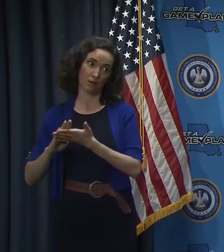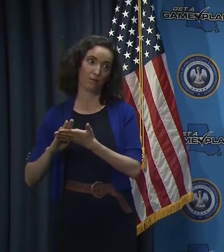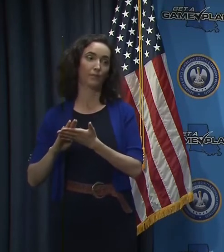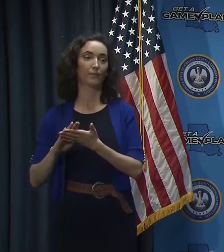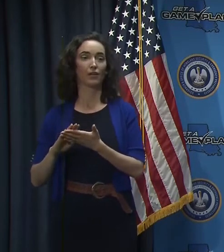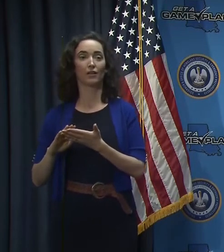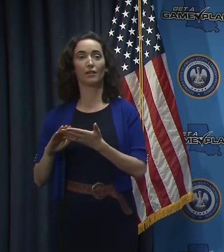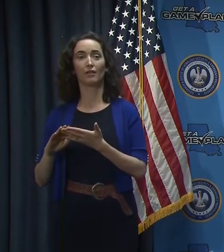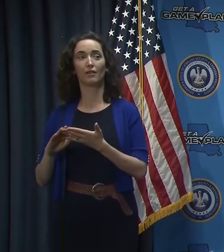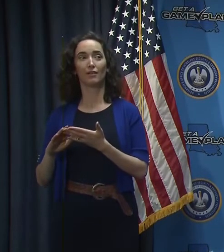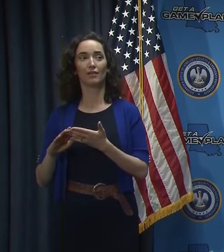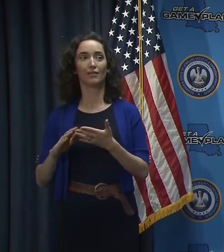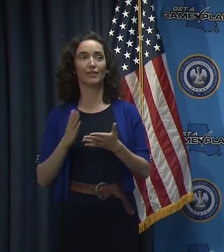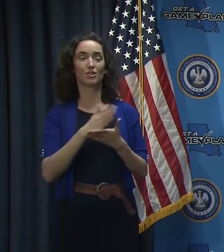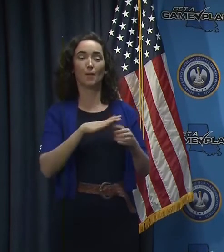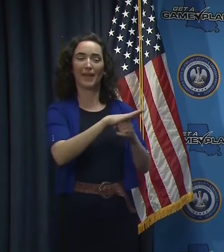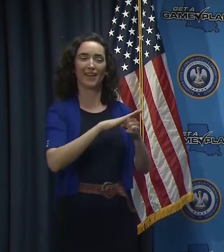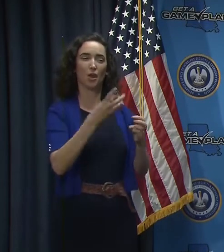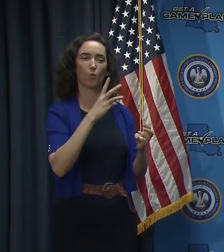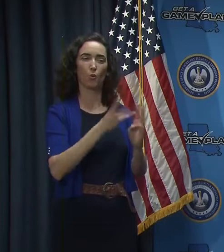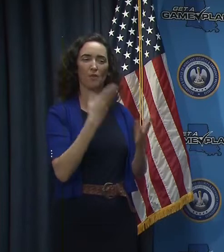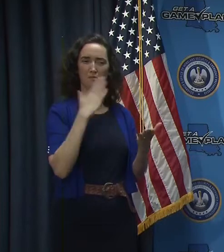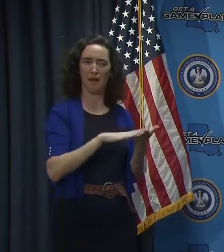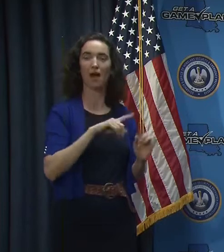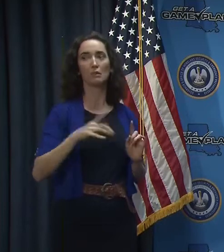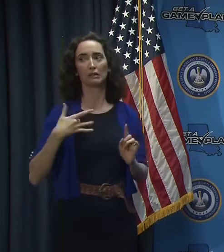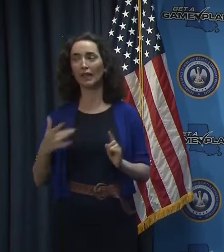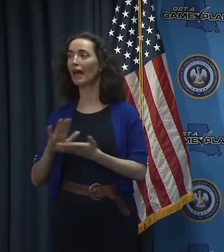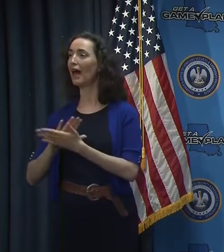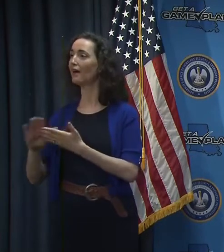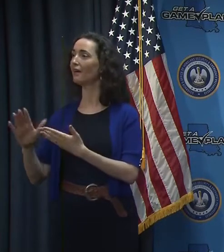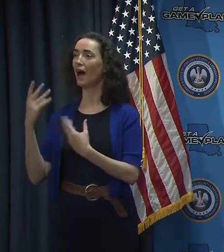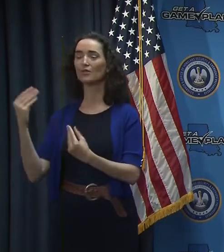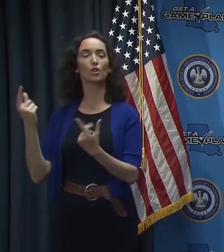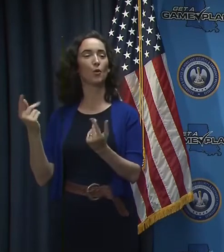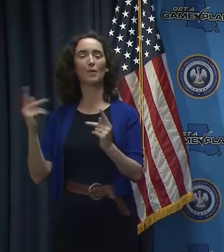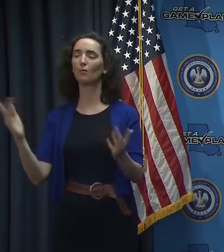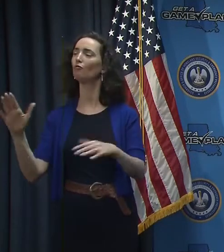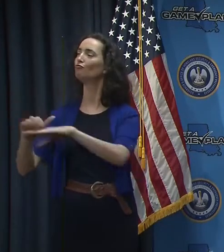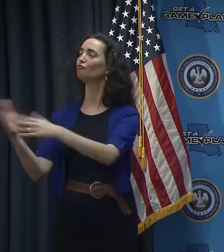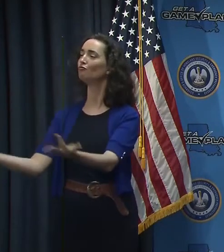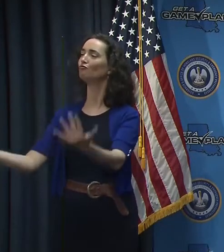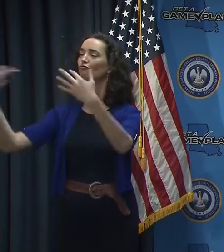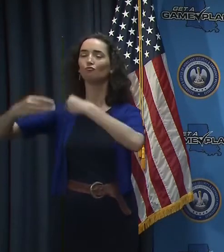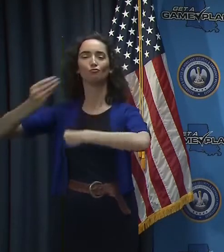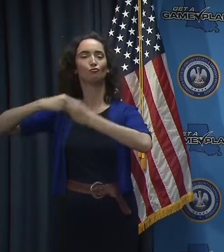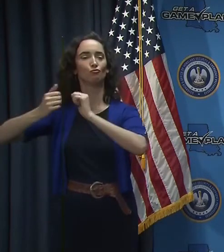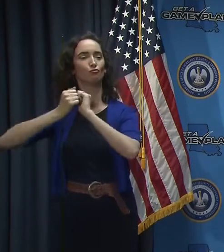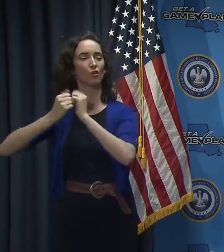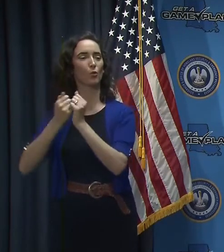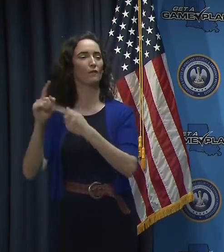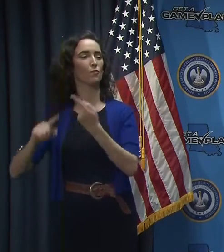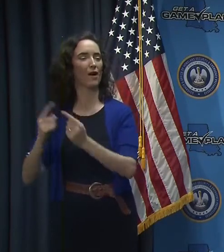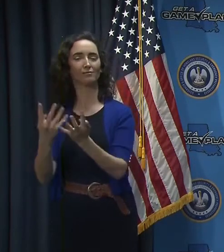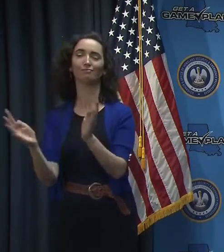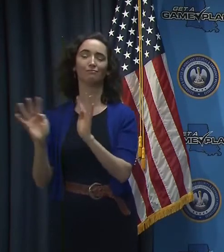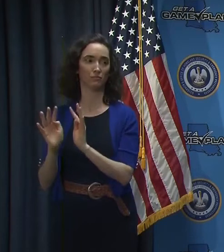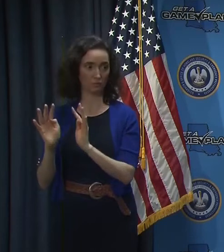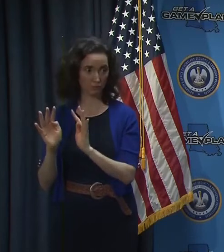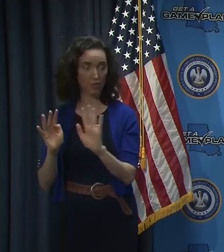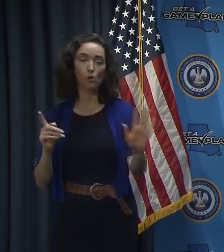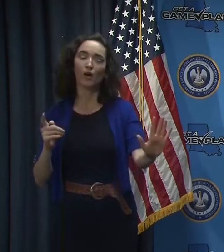unfortunately not very nice in every region of the state, that we've had people who are doing things like neighborhood get-togethers. And so those things, understandable. There's an